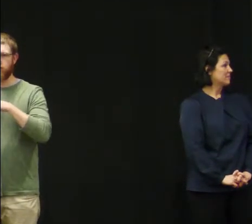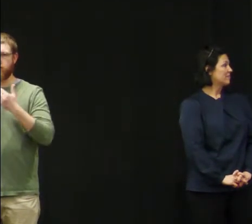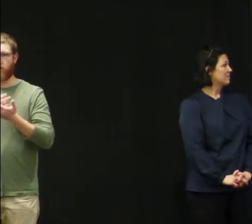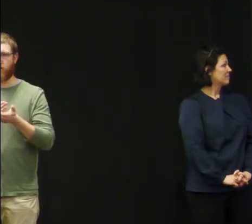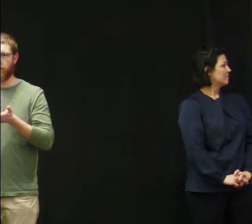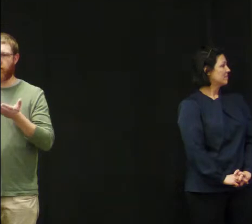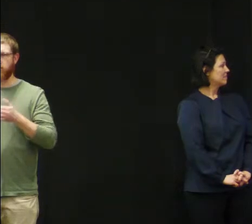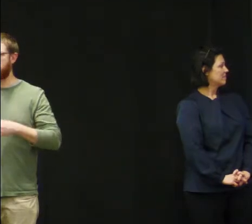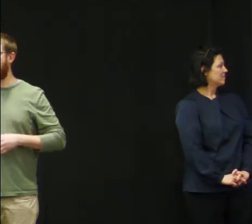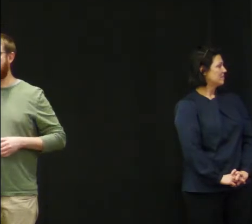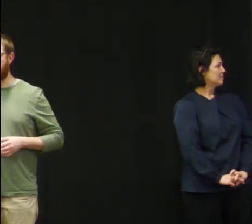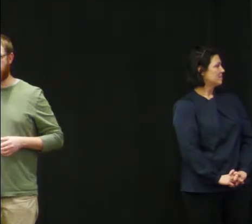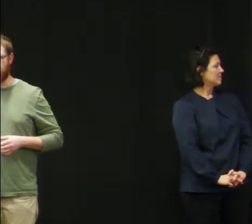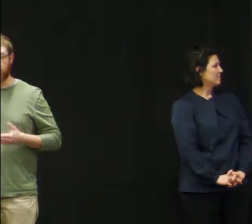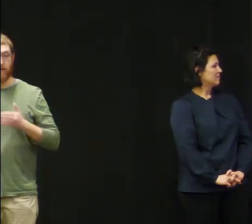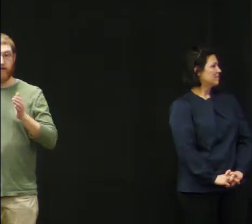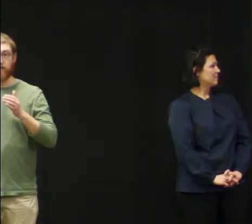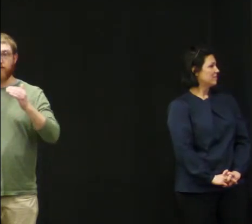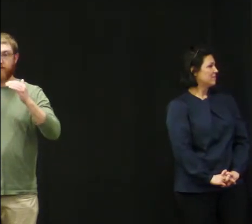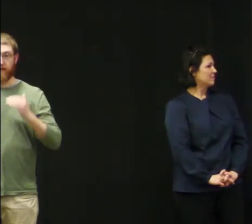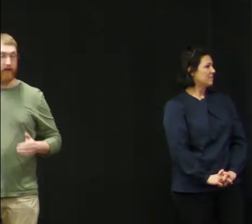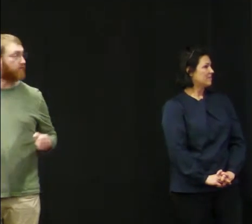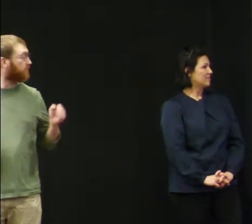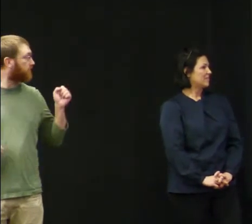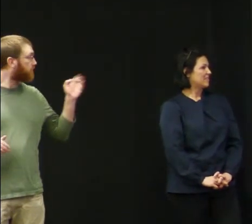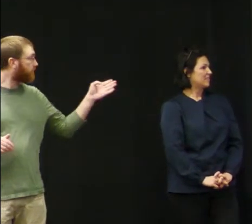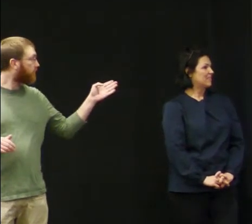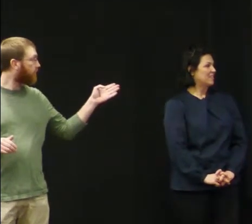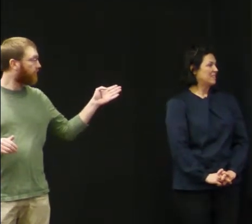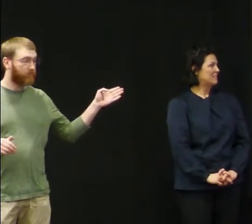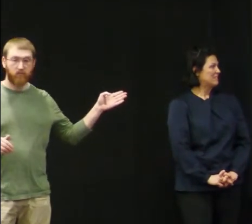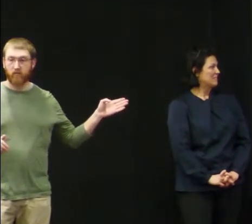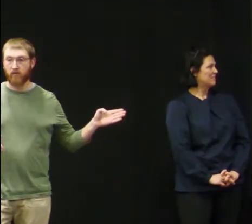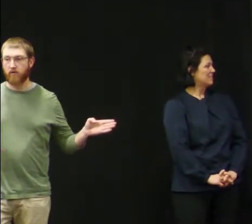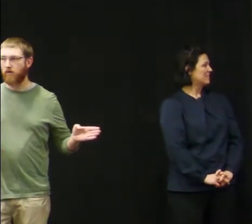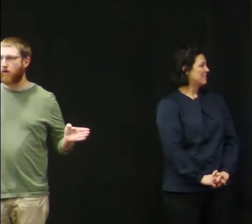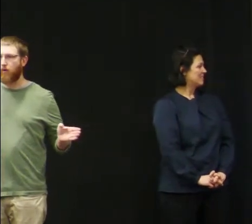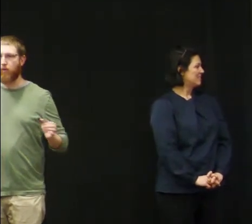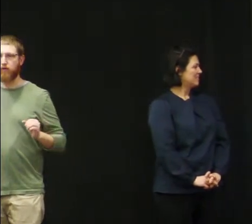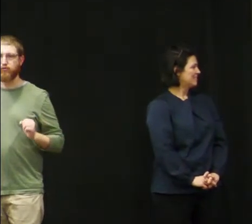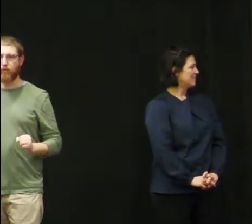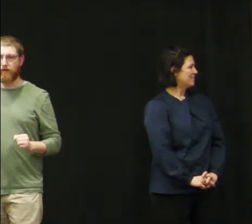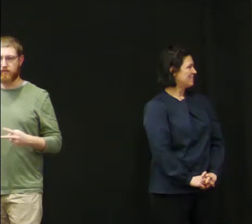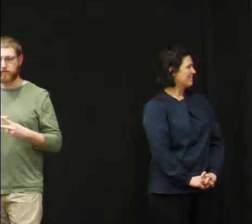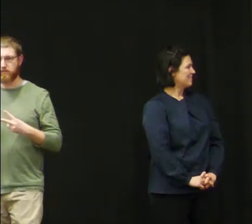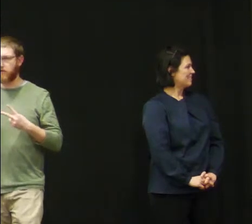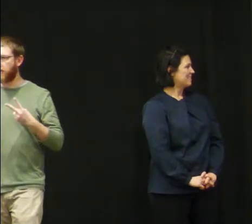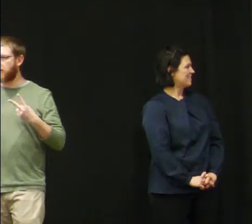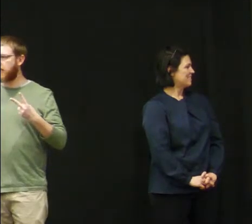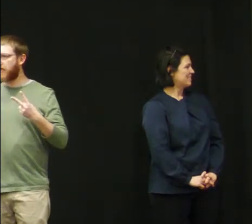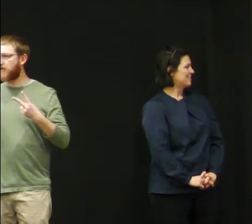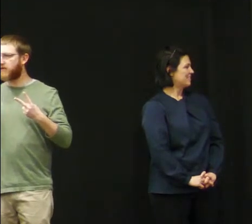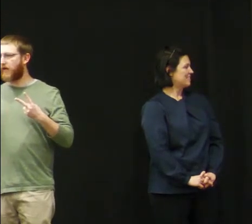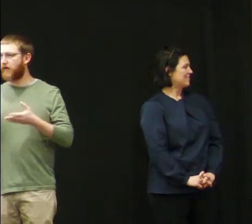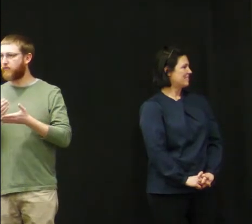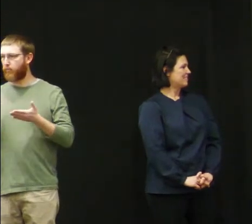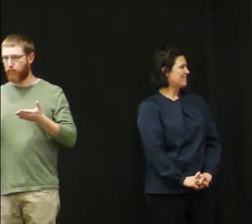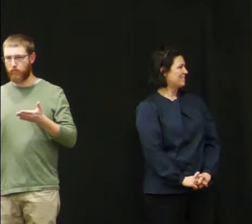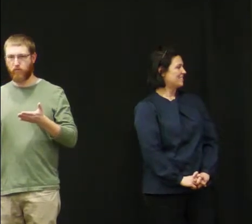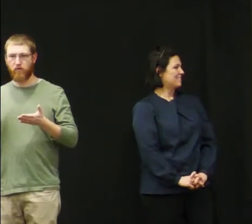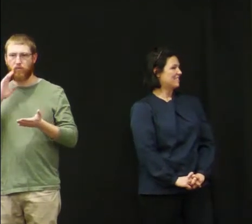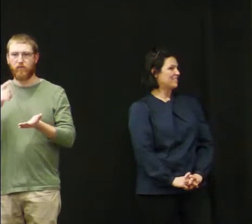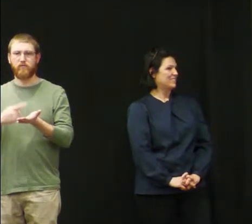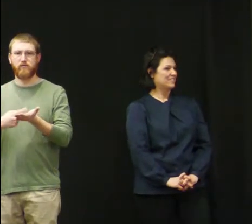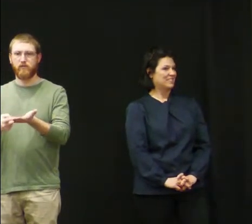the IEP. So the next part are our strengths and needs. So, we're gonna